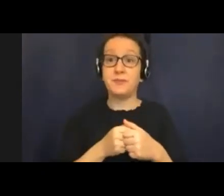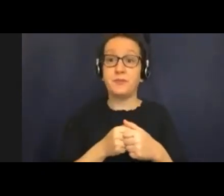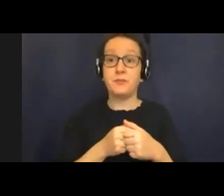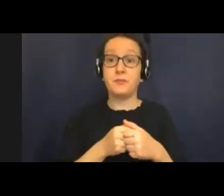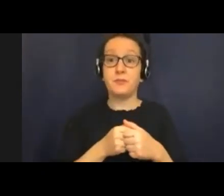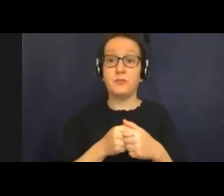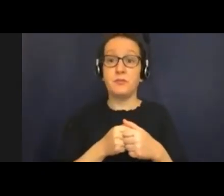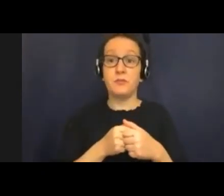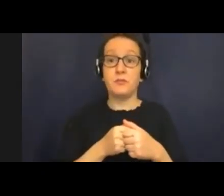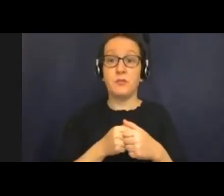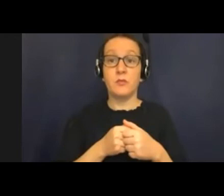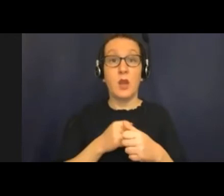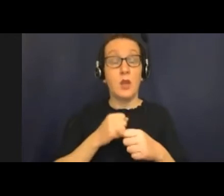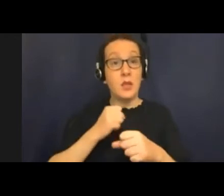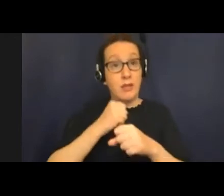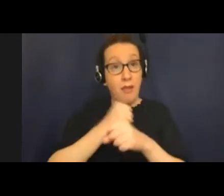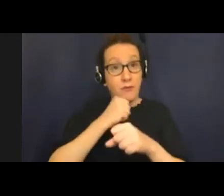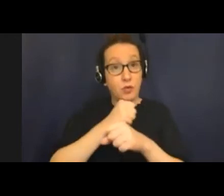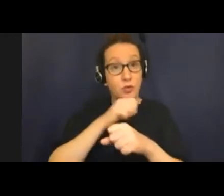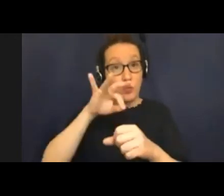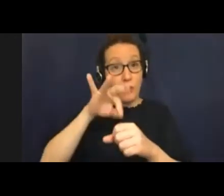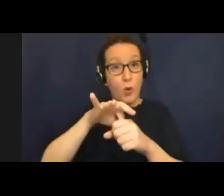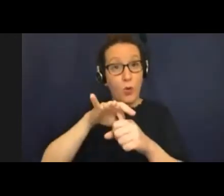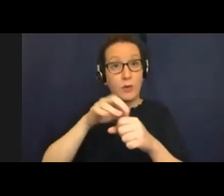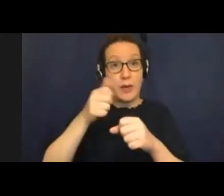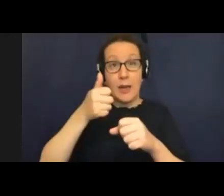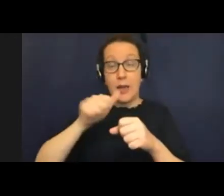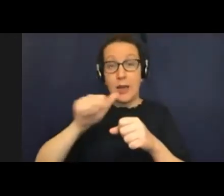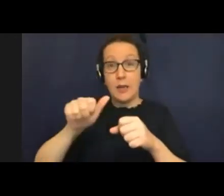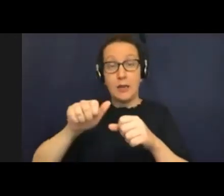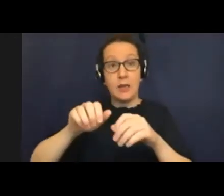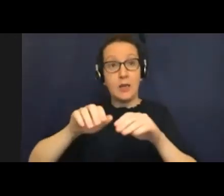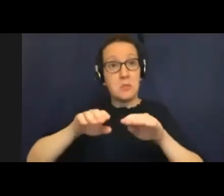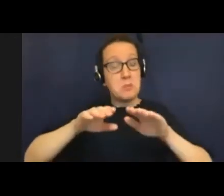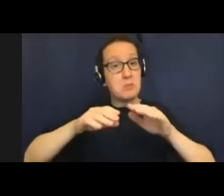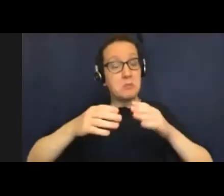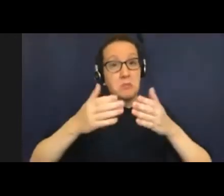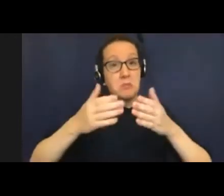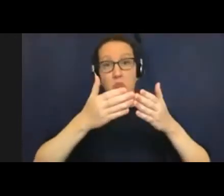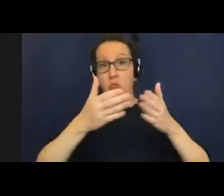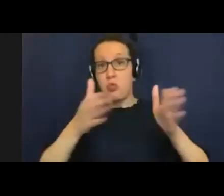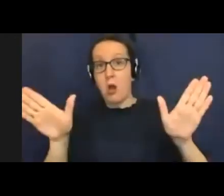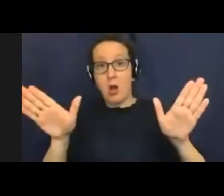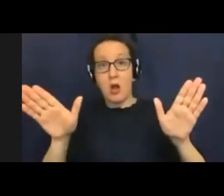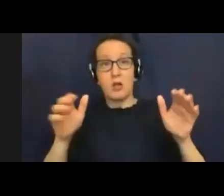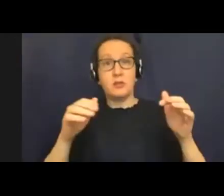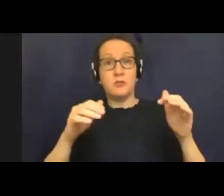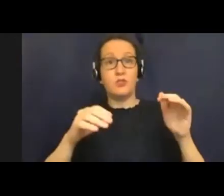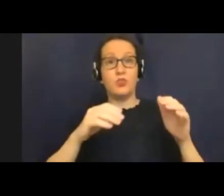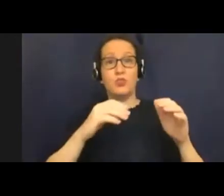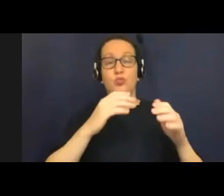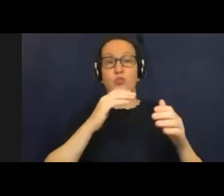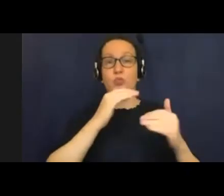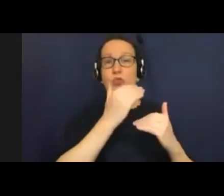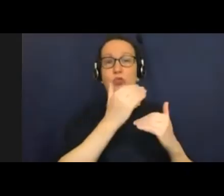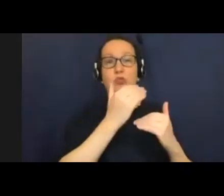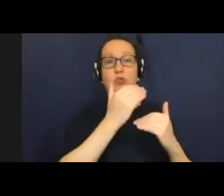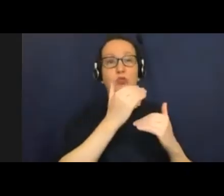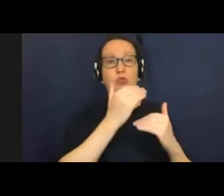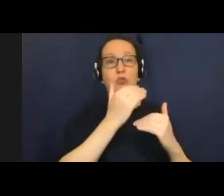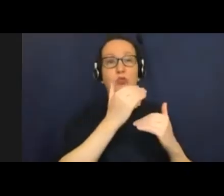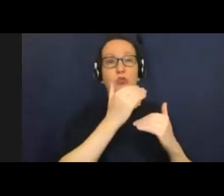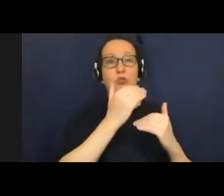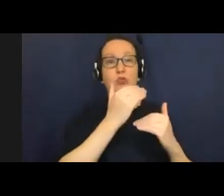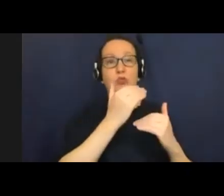avoid any blanket restrictions on any category of citizens. To take